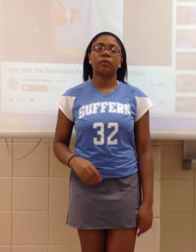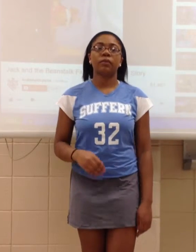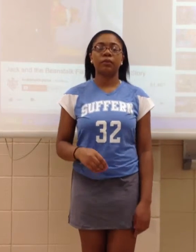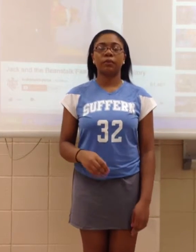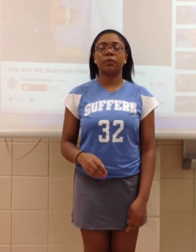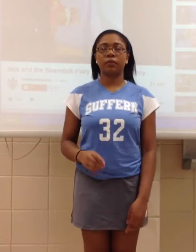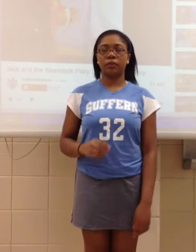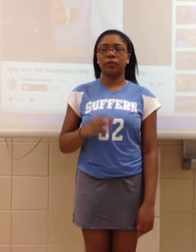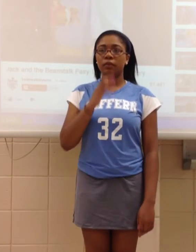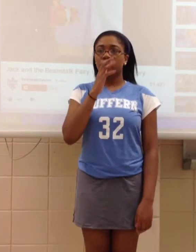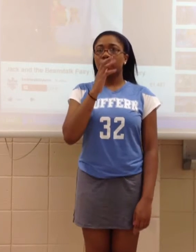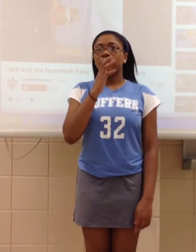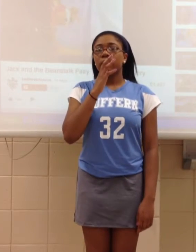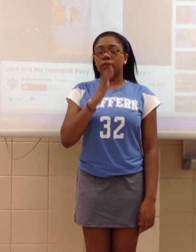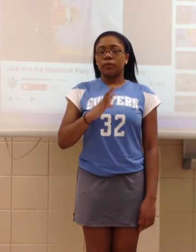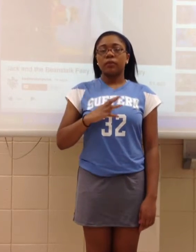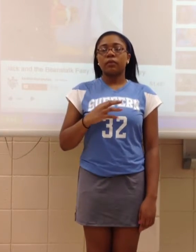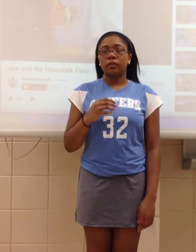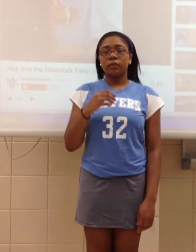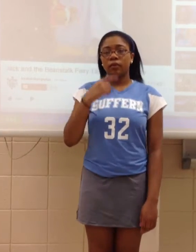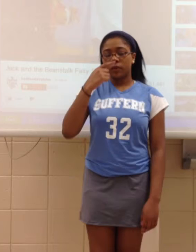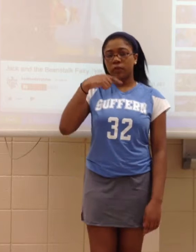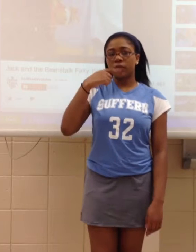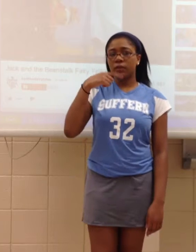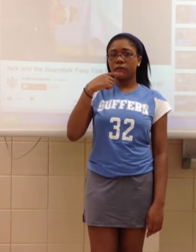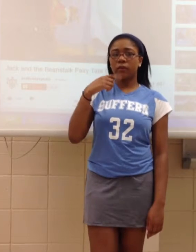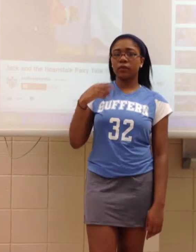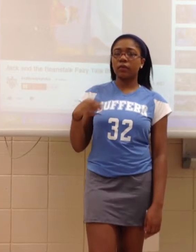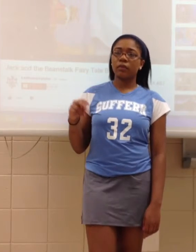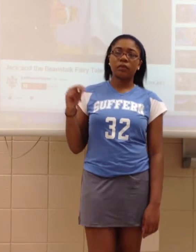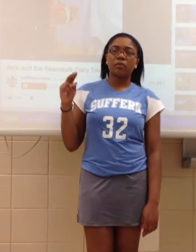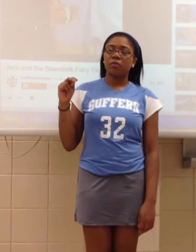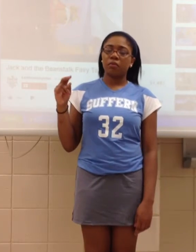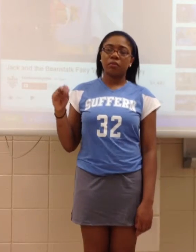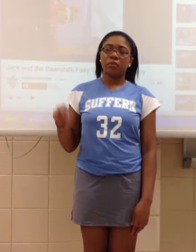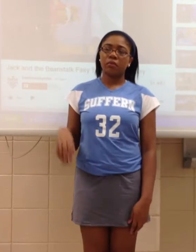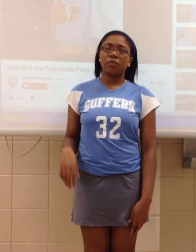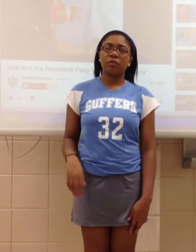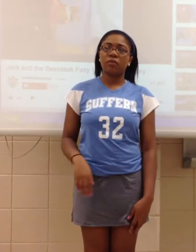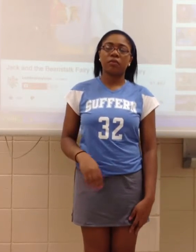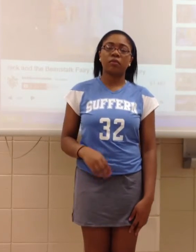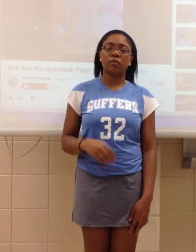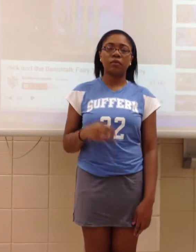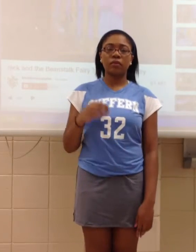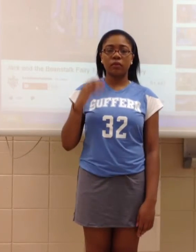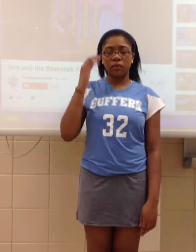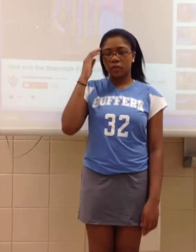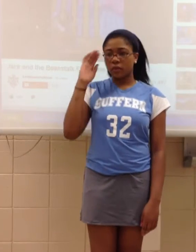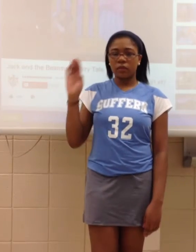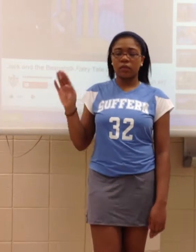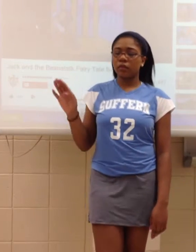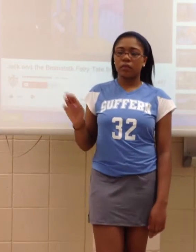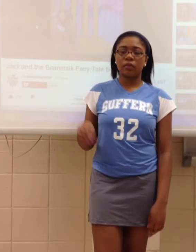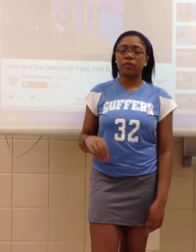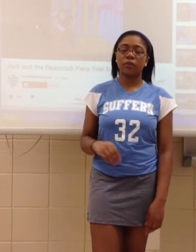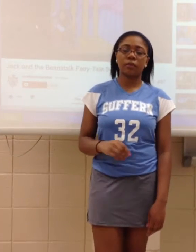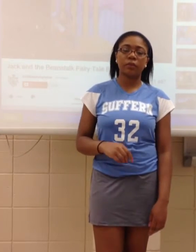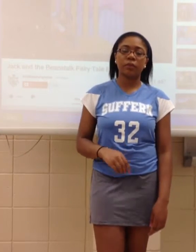giant's wife to let him into the castle. The woman did not recognize Jack in his disguise, but she did not want to let him in.